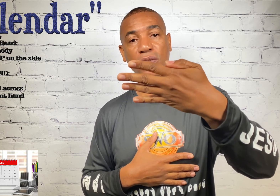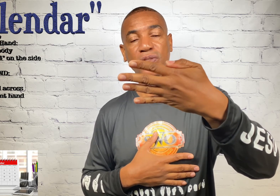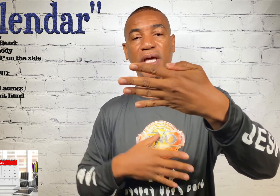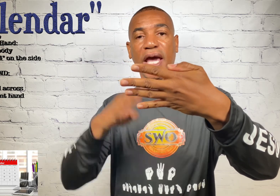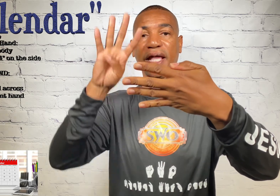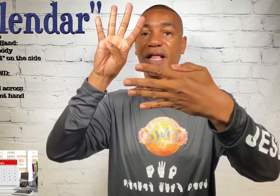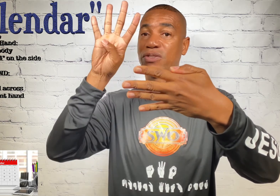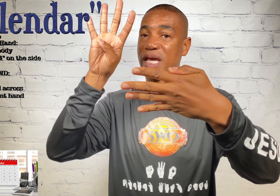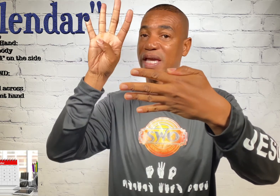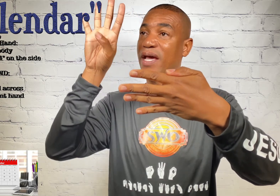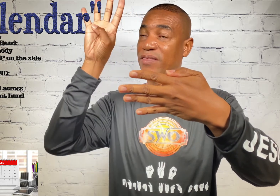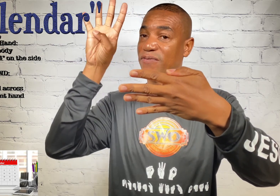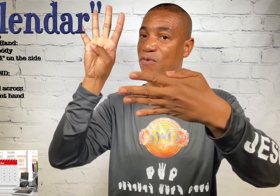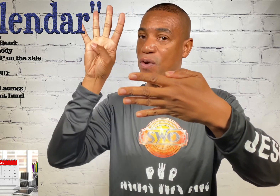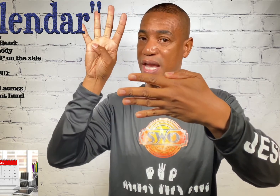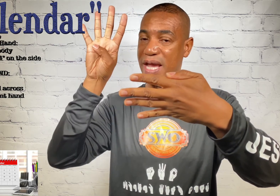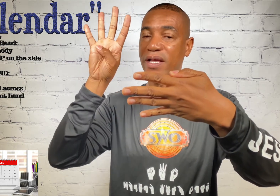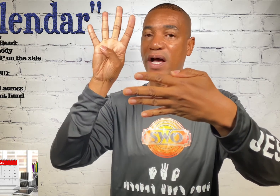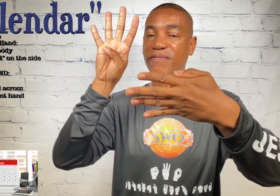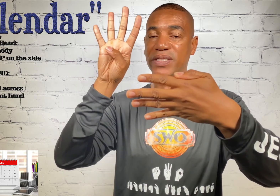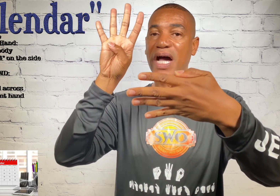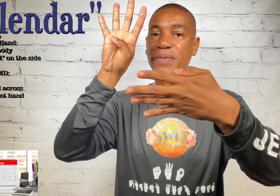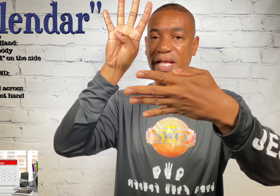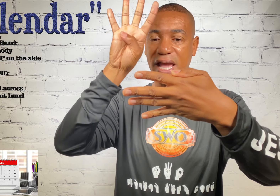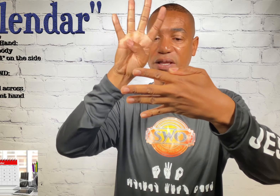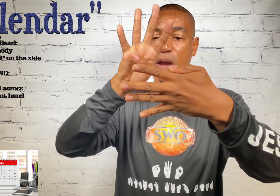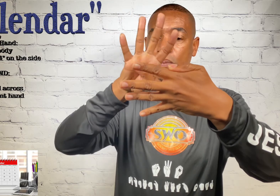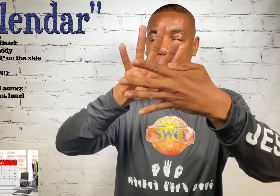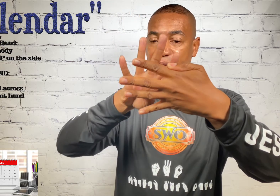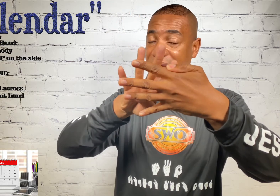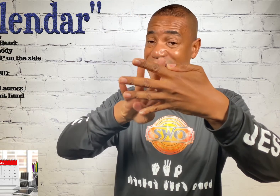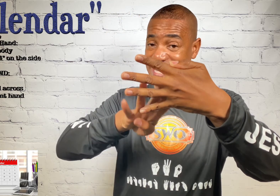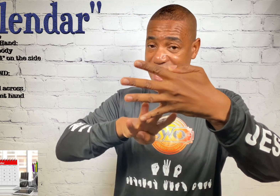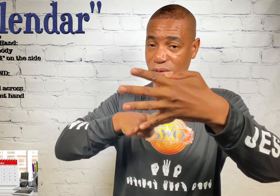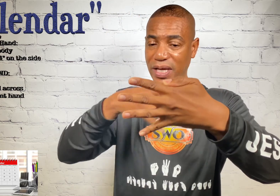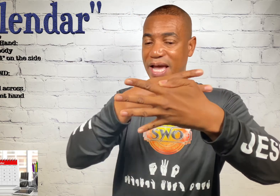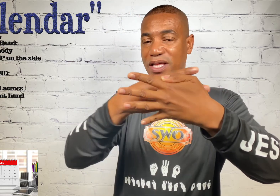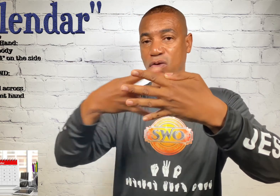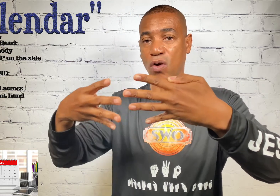closed. And then I'll take the forehand of the dominant hand, bring that down and then